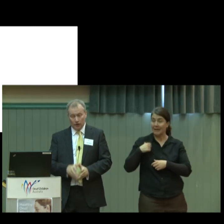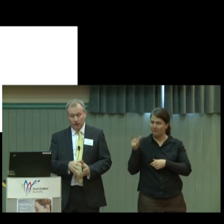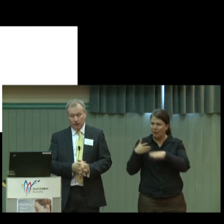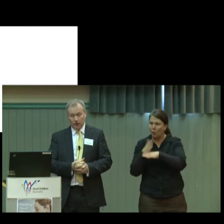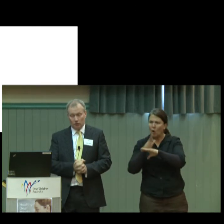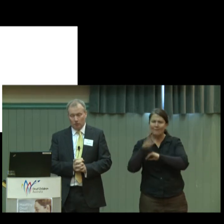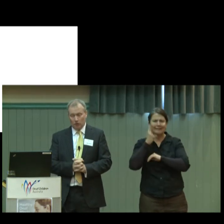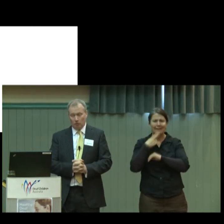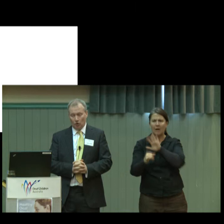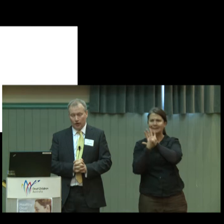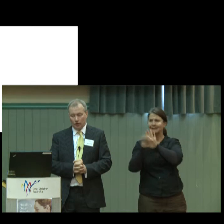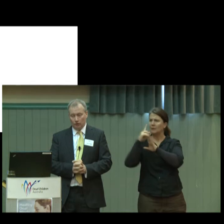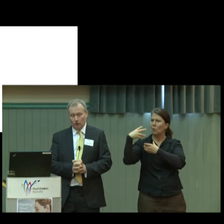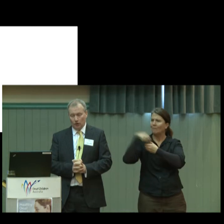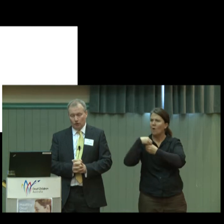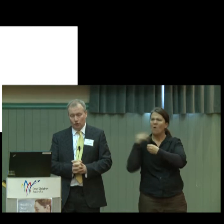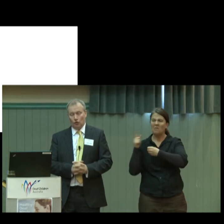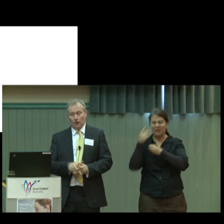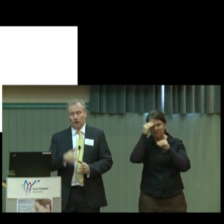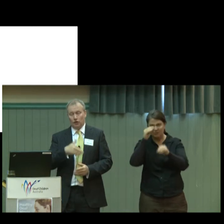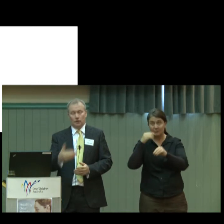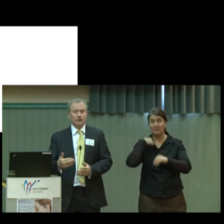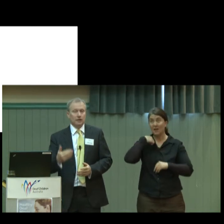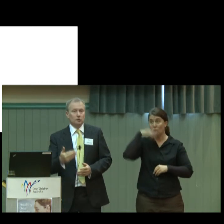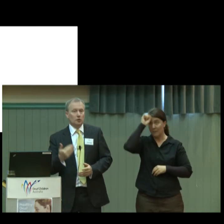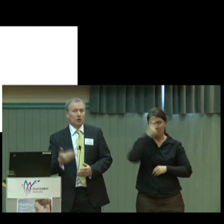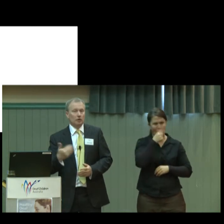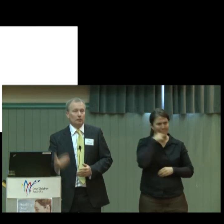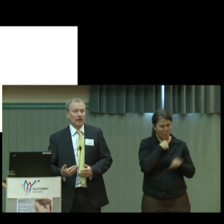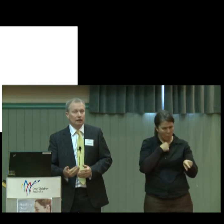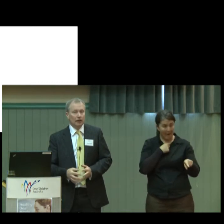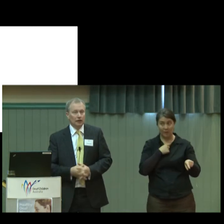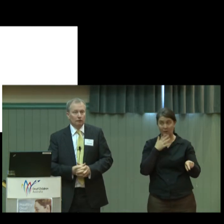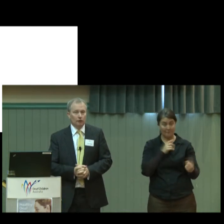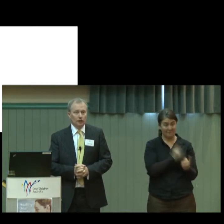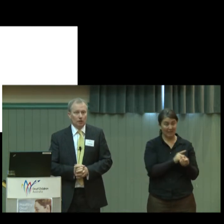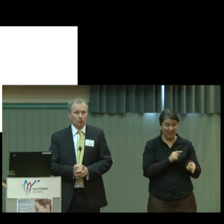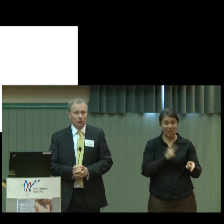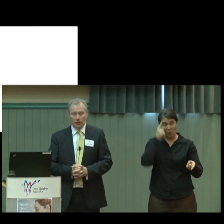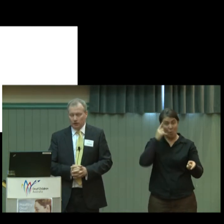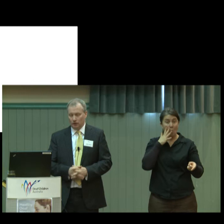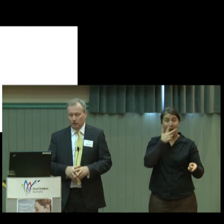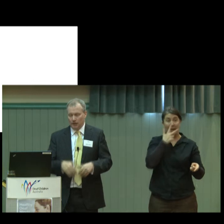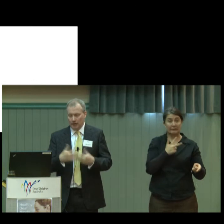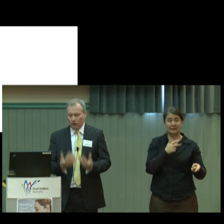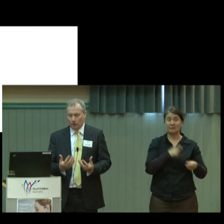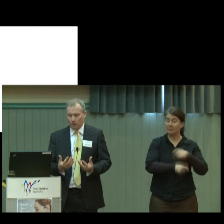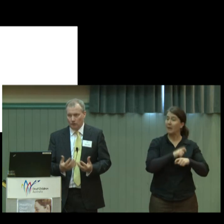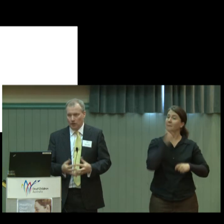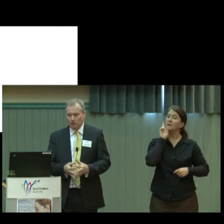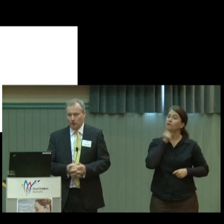When we first started, I do remember one boy who thought when he got to 18 he was going to become hearing, for example. So kids